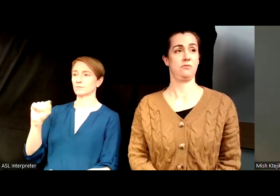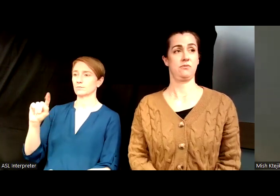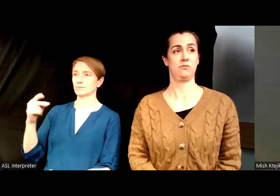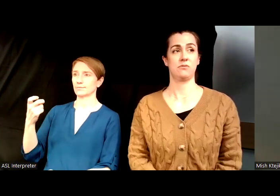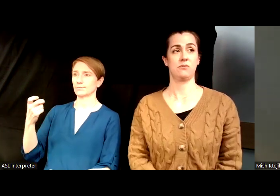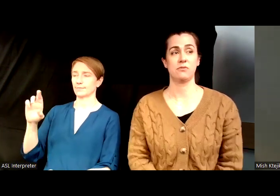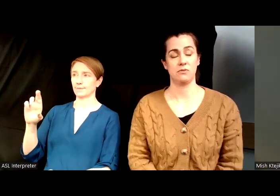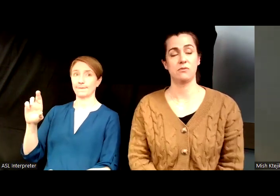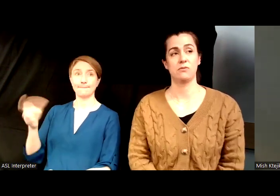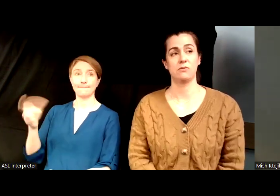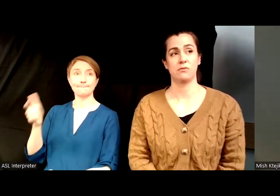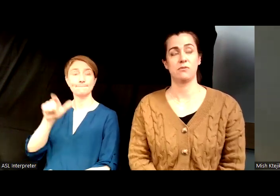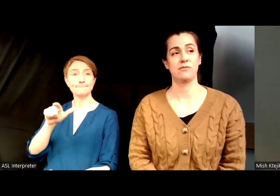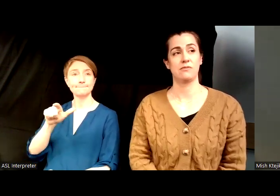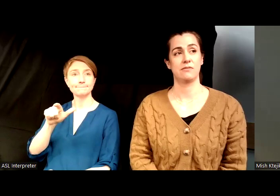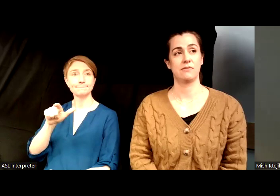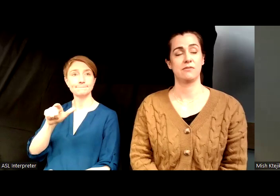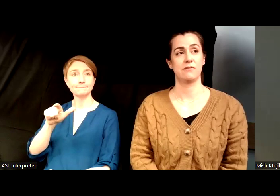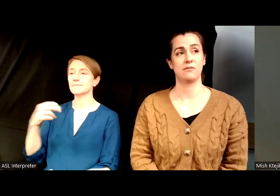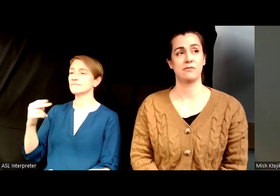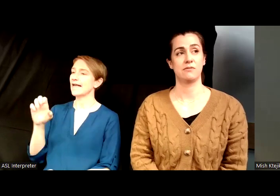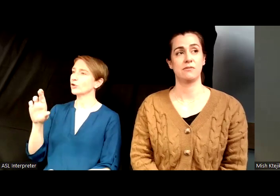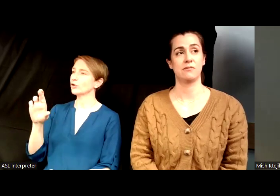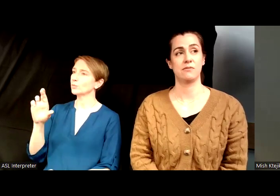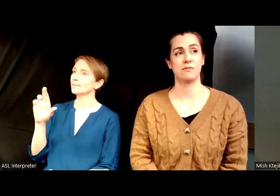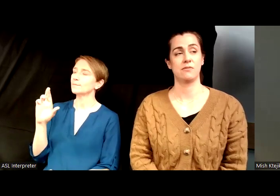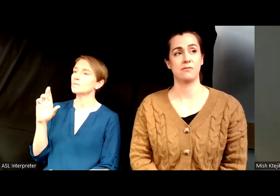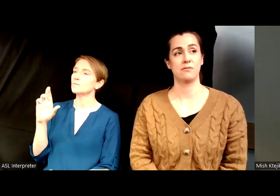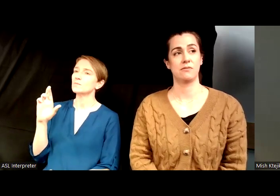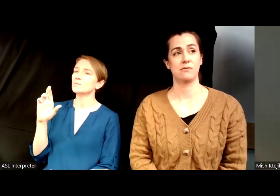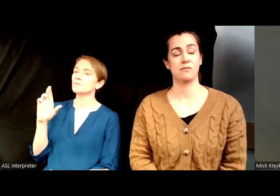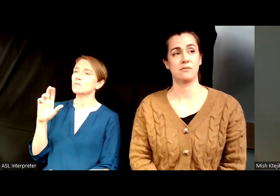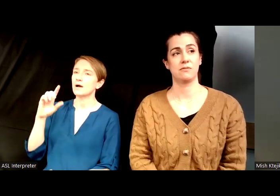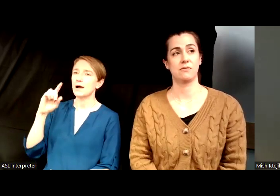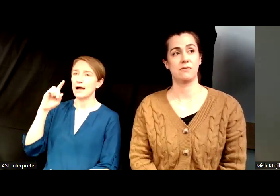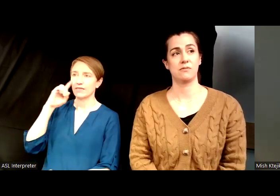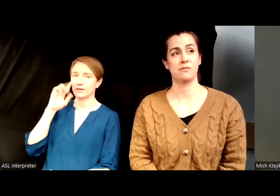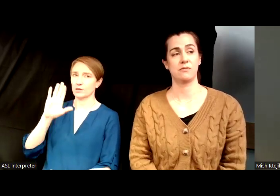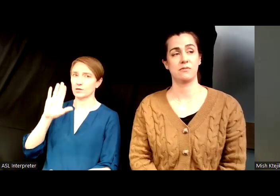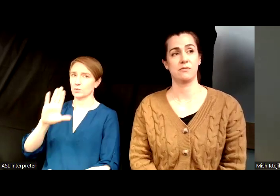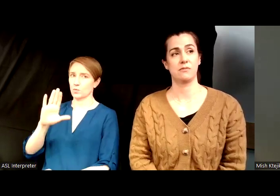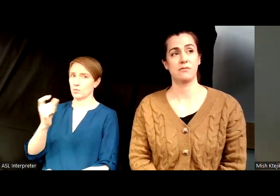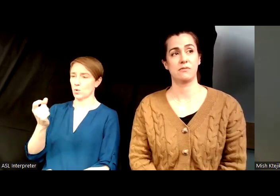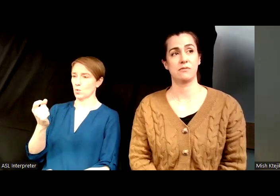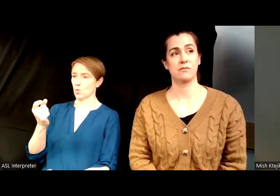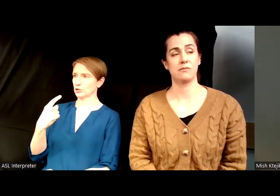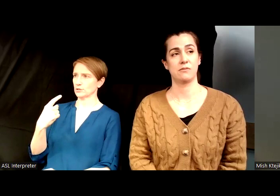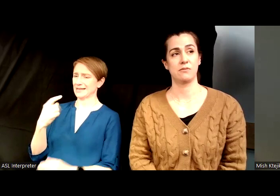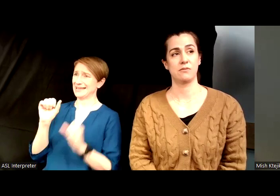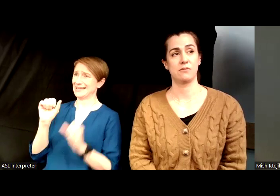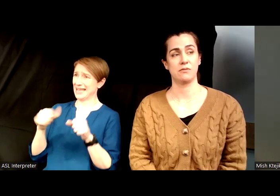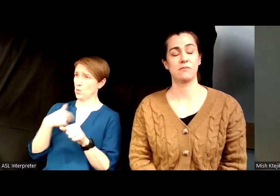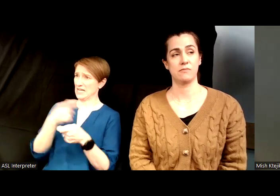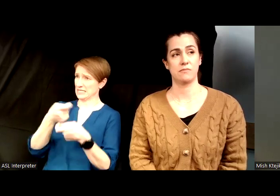Jack, Heather, sorry, Mr. Hand. Thanks, this is Heather. I think your question is whether we could